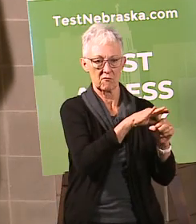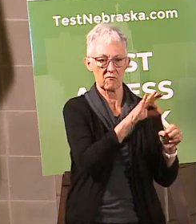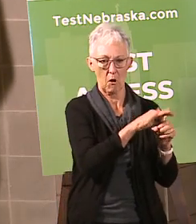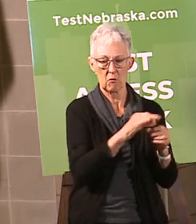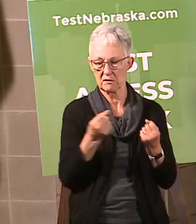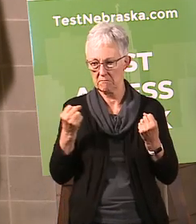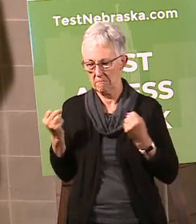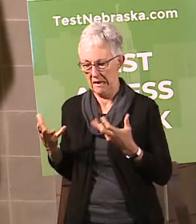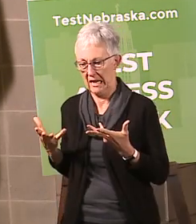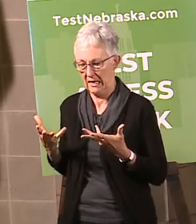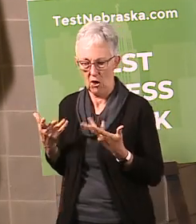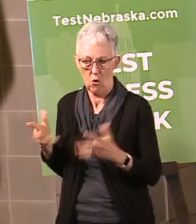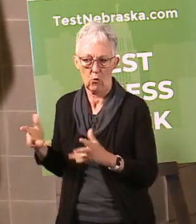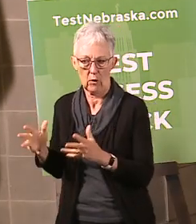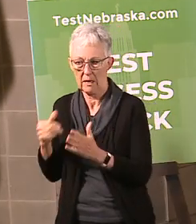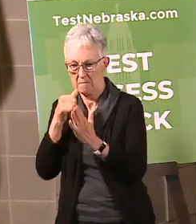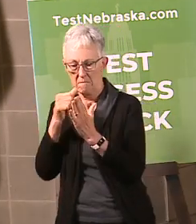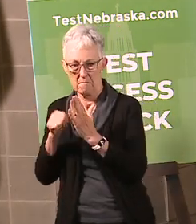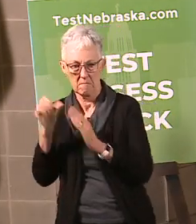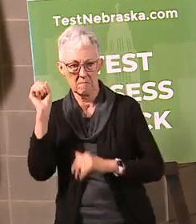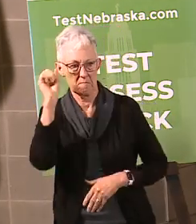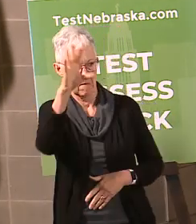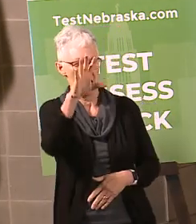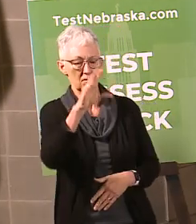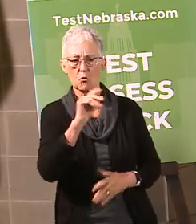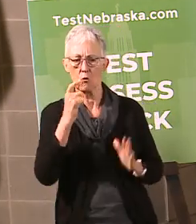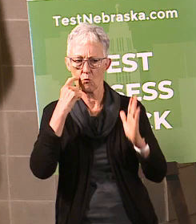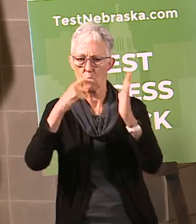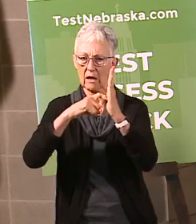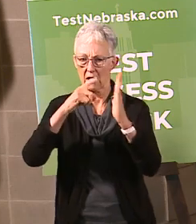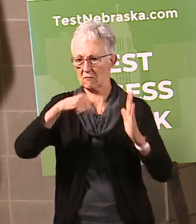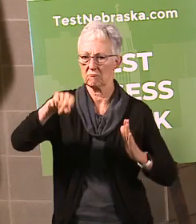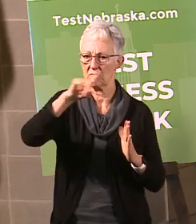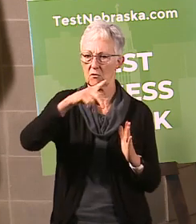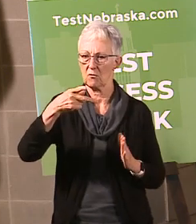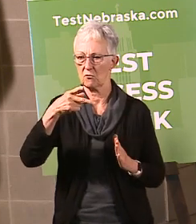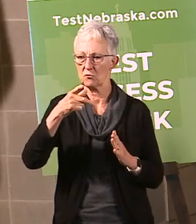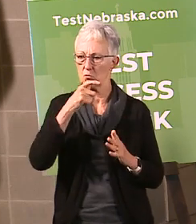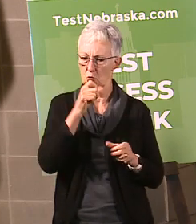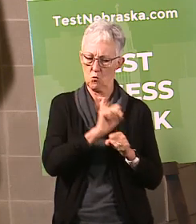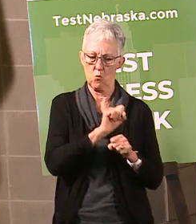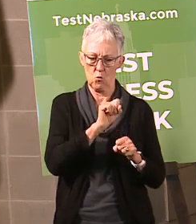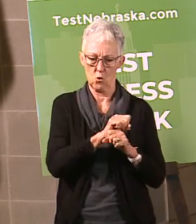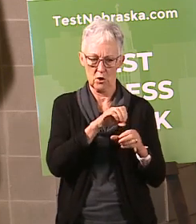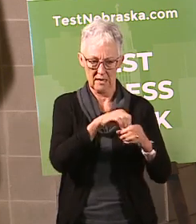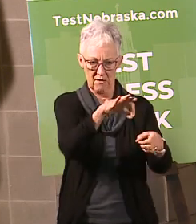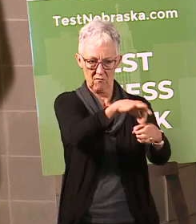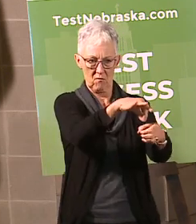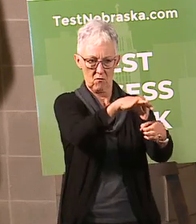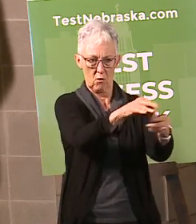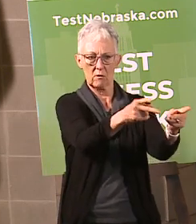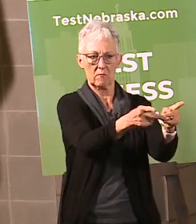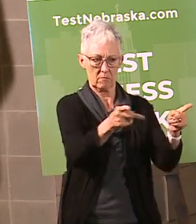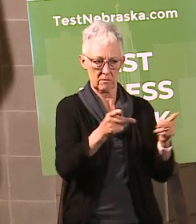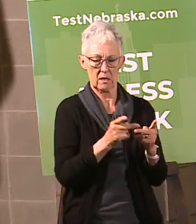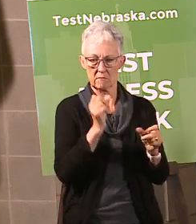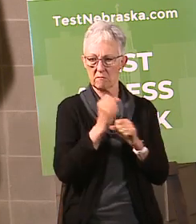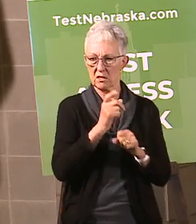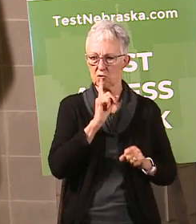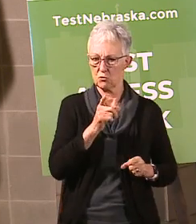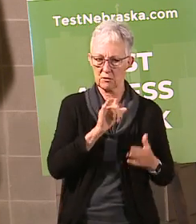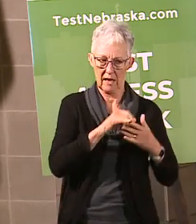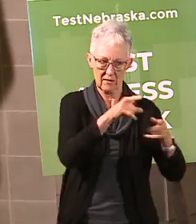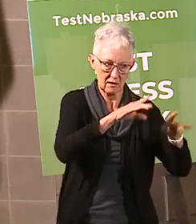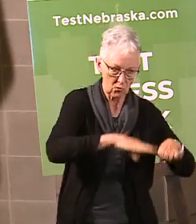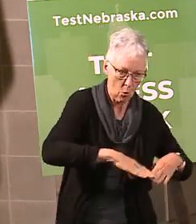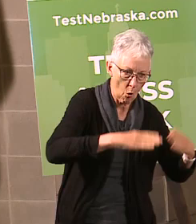proclaim today Poll Worker Appreciation Day here in Nebraska for all the great work that the poll workers did yesterday to make sure and ensure that we had a